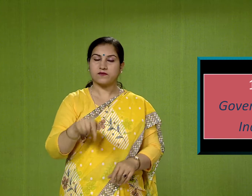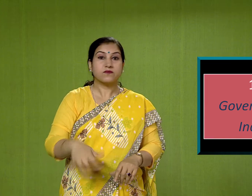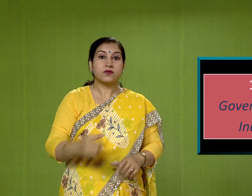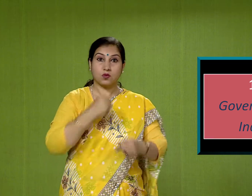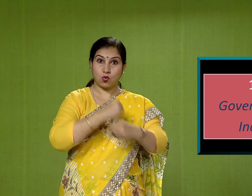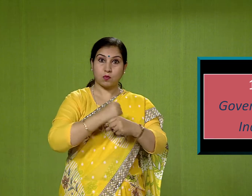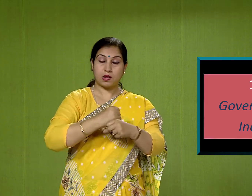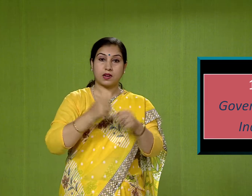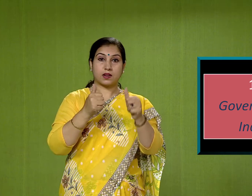was passed.